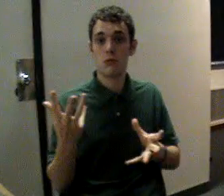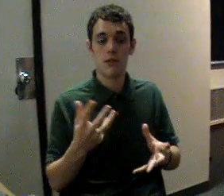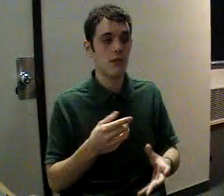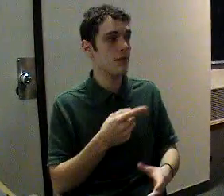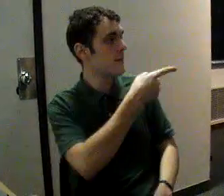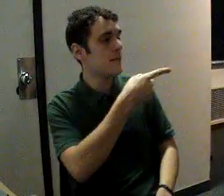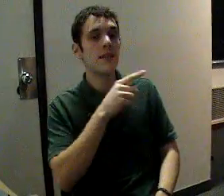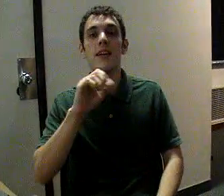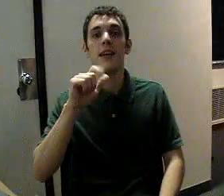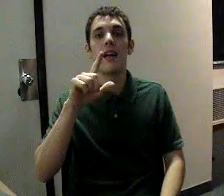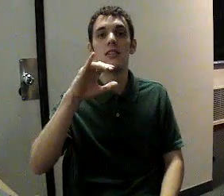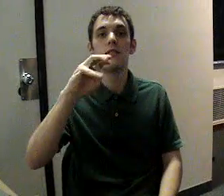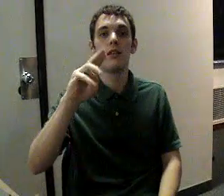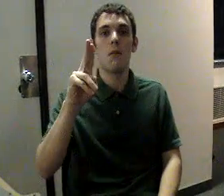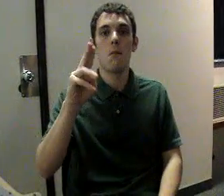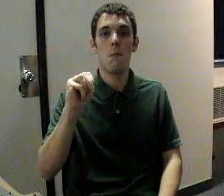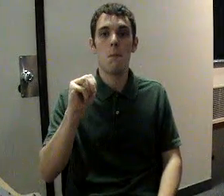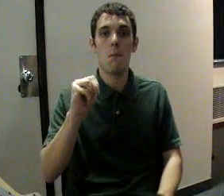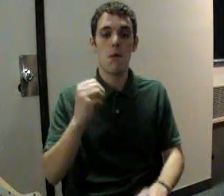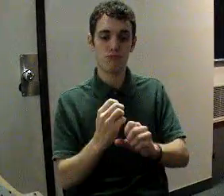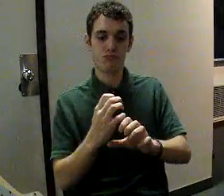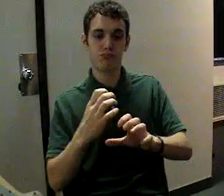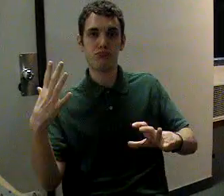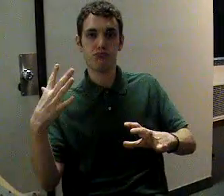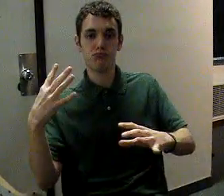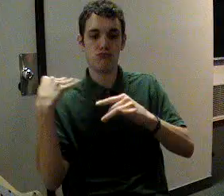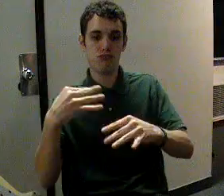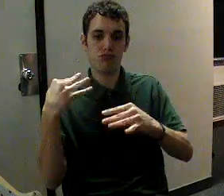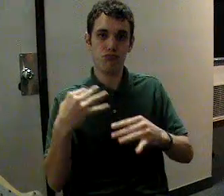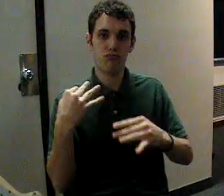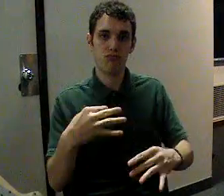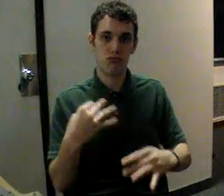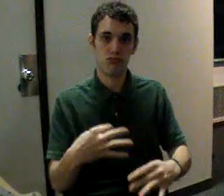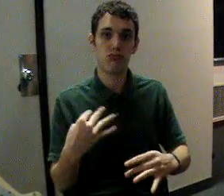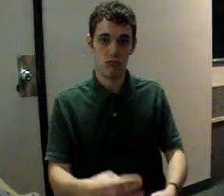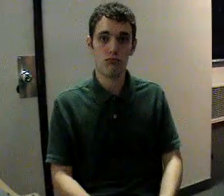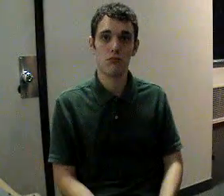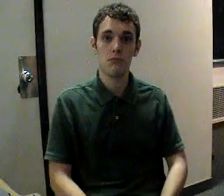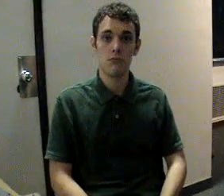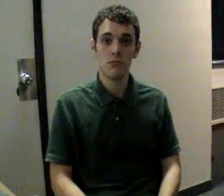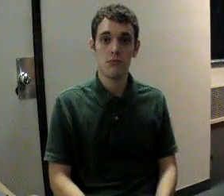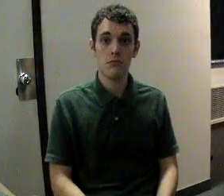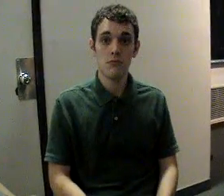The calcium channels are going to open up. Now calcium's going to move in. Why is calcium going to move in?